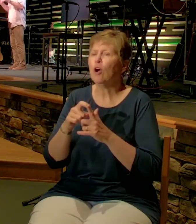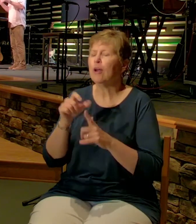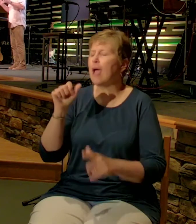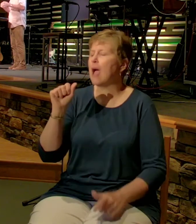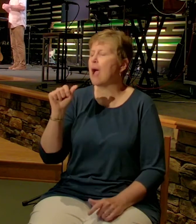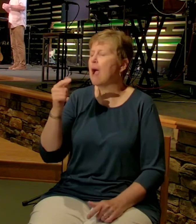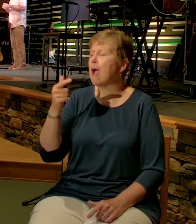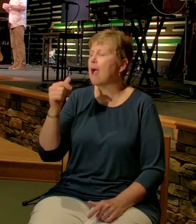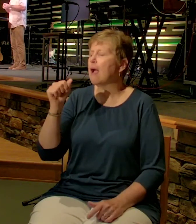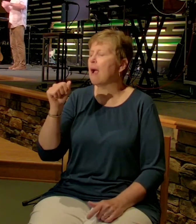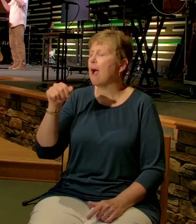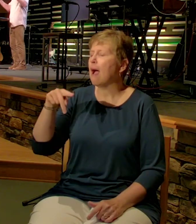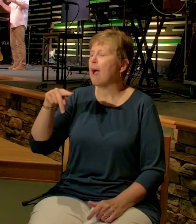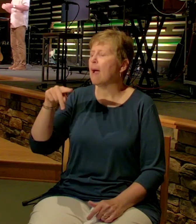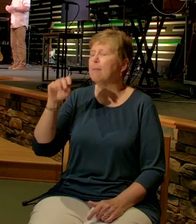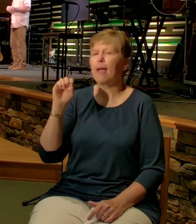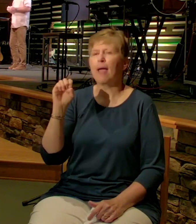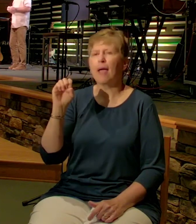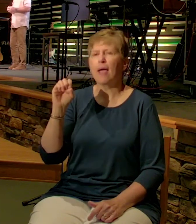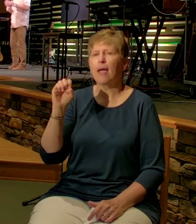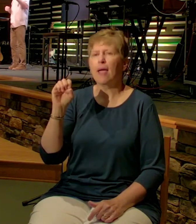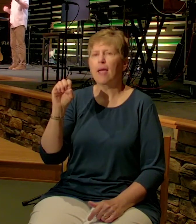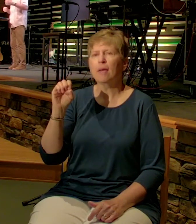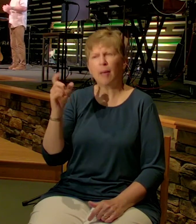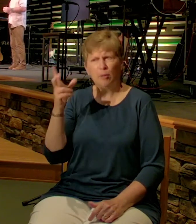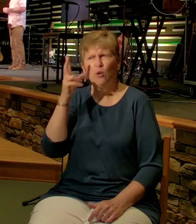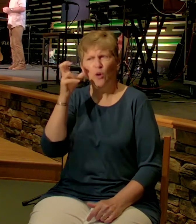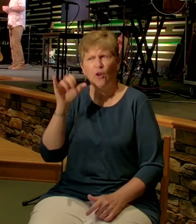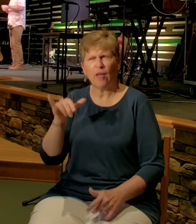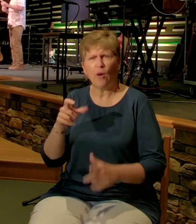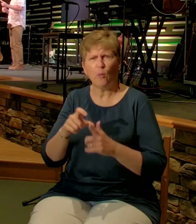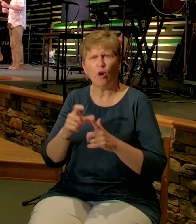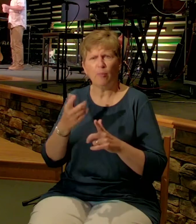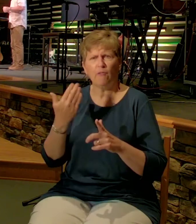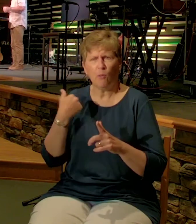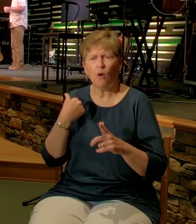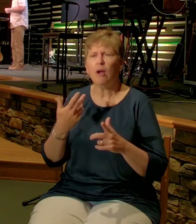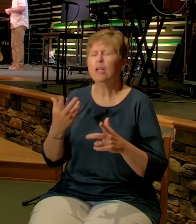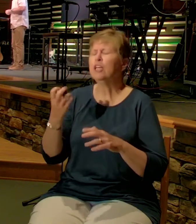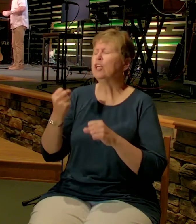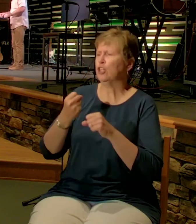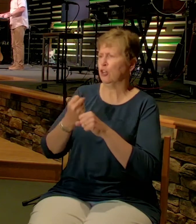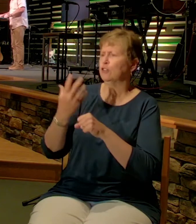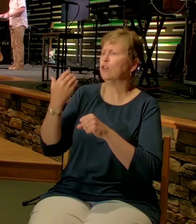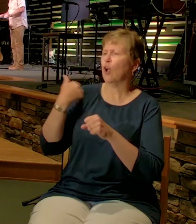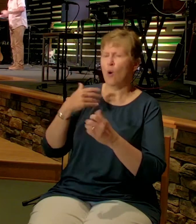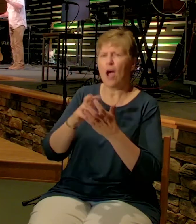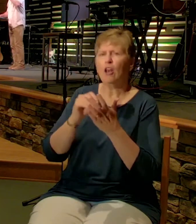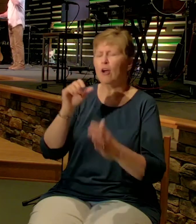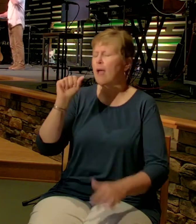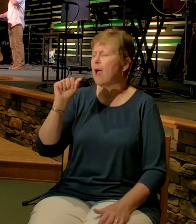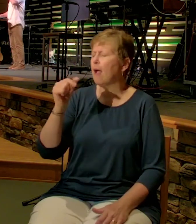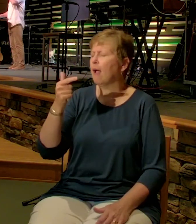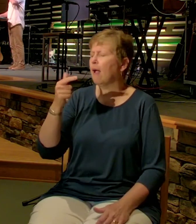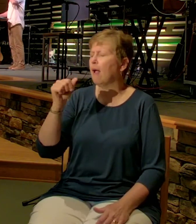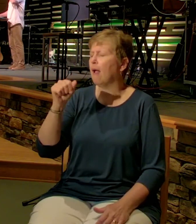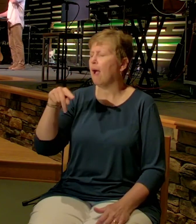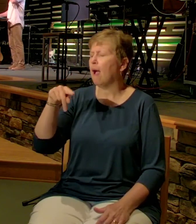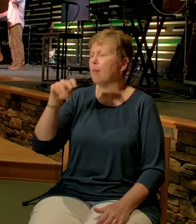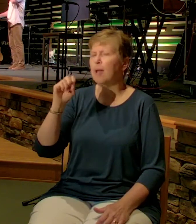agape. Maybe you've heard that before. Years ago, I learned that agape is